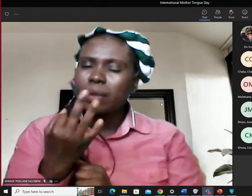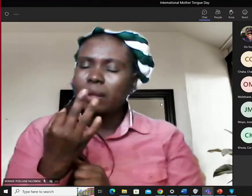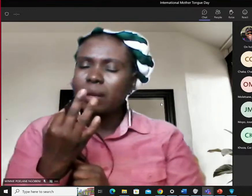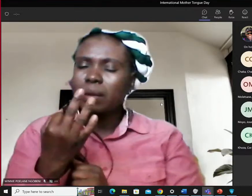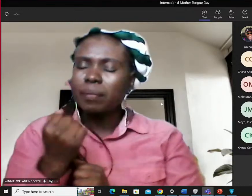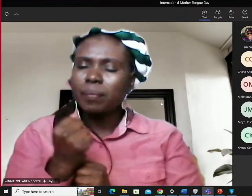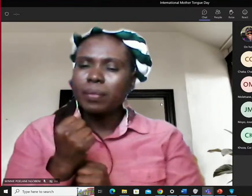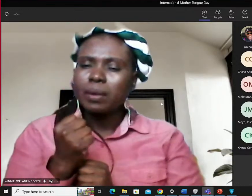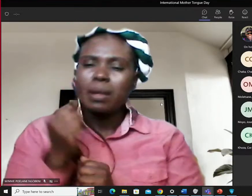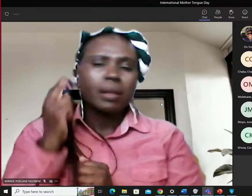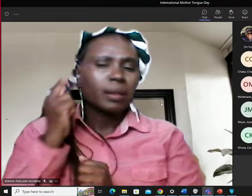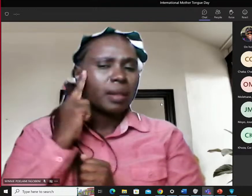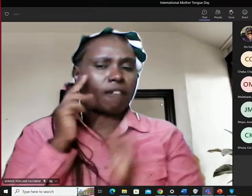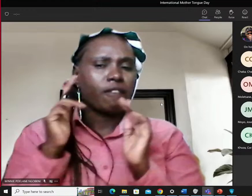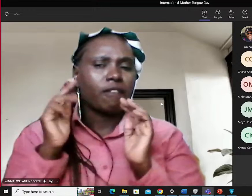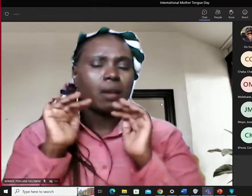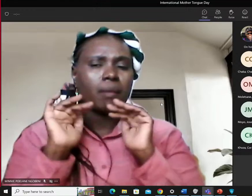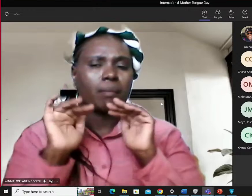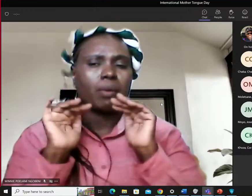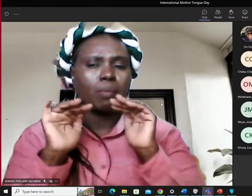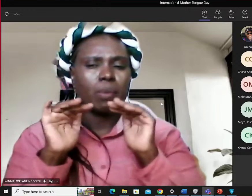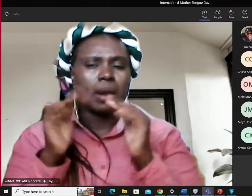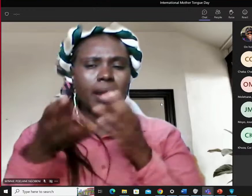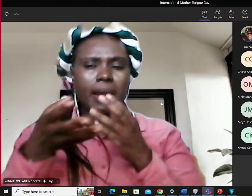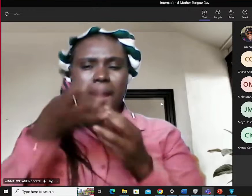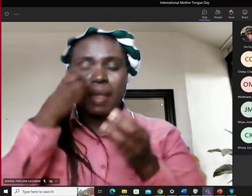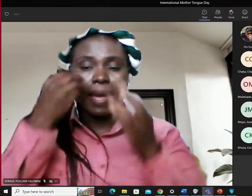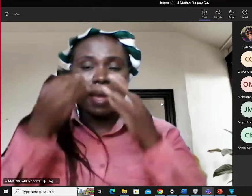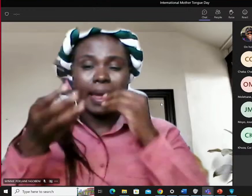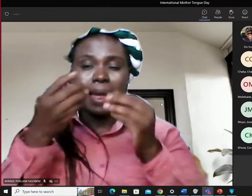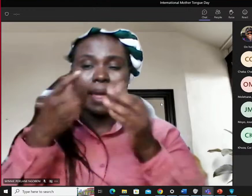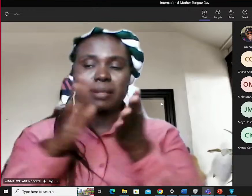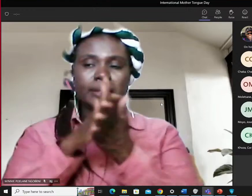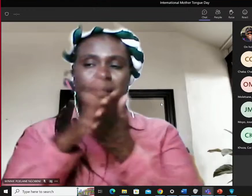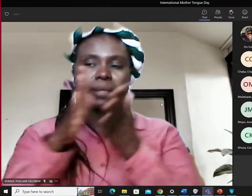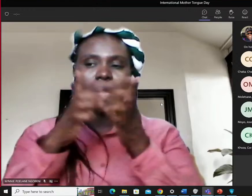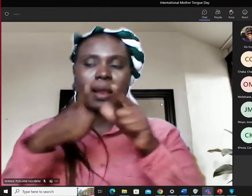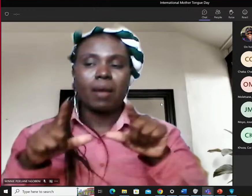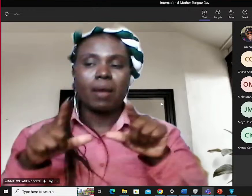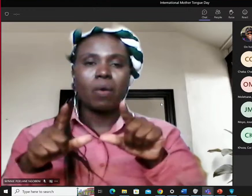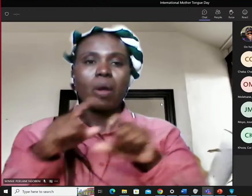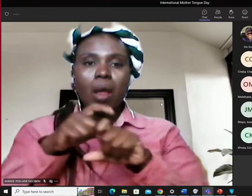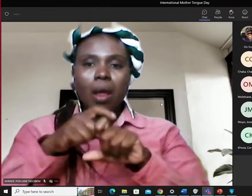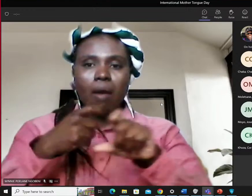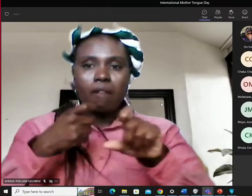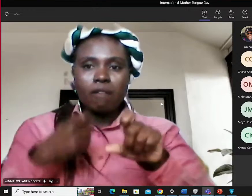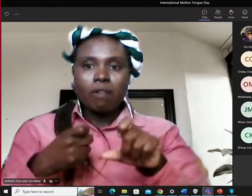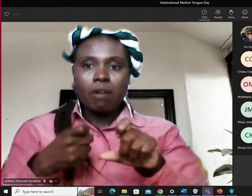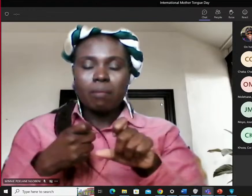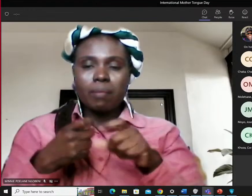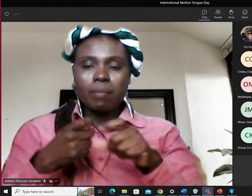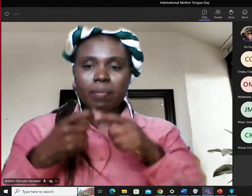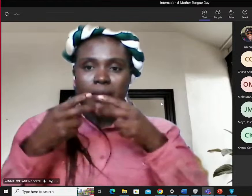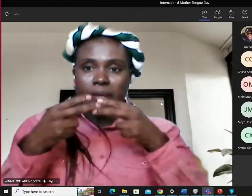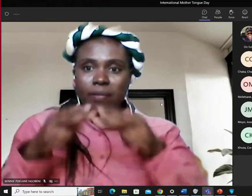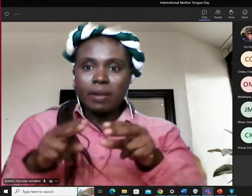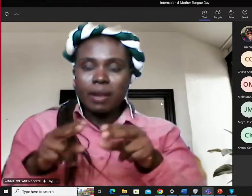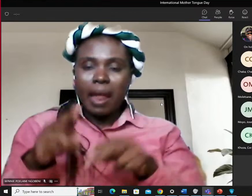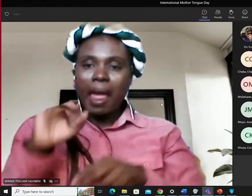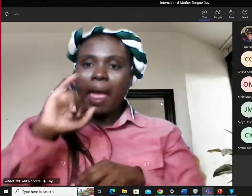learned the sign language from the Irish nuns who taught them to